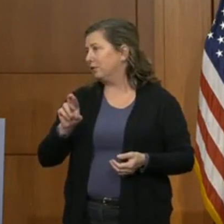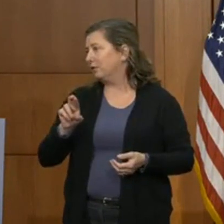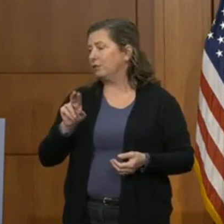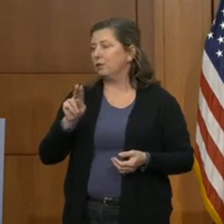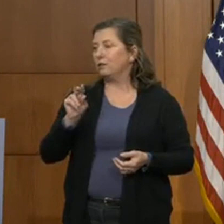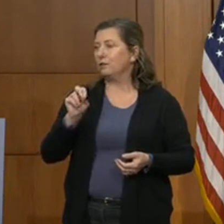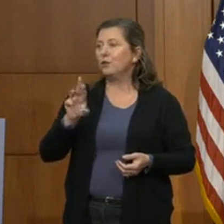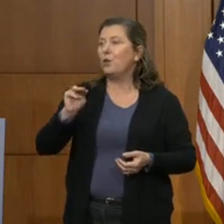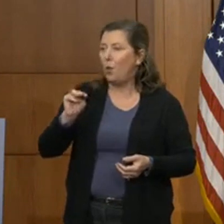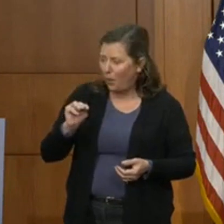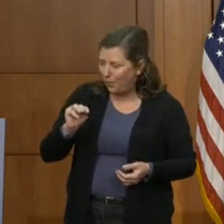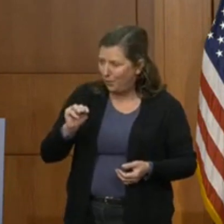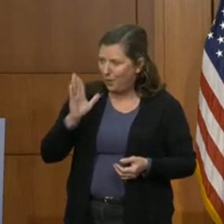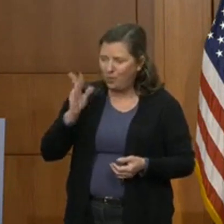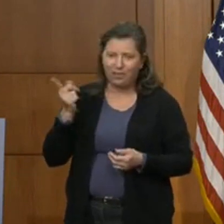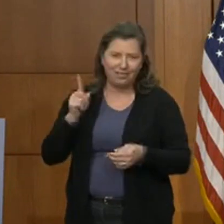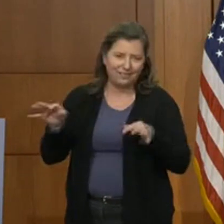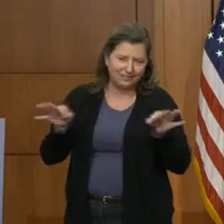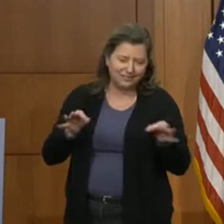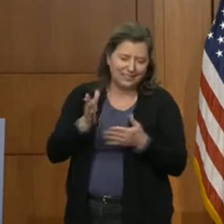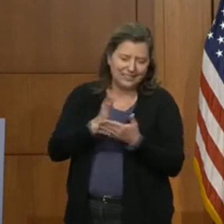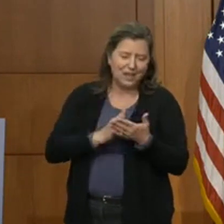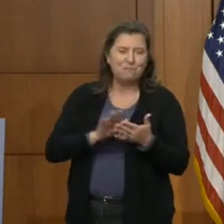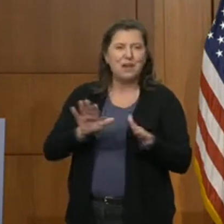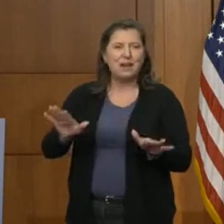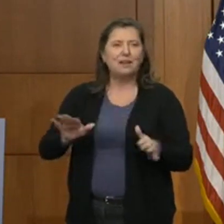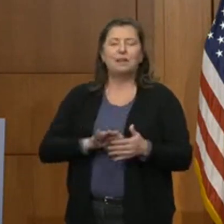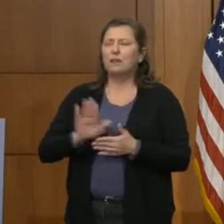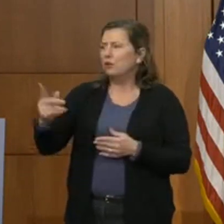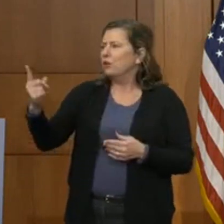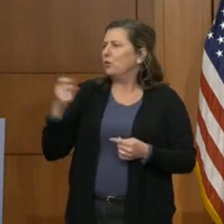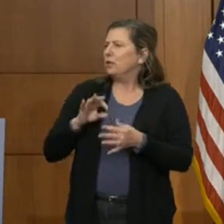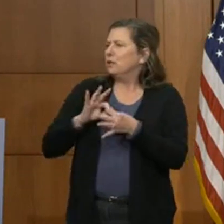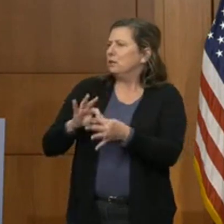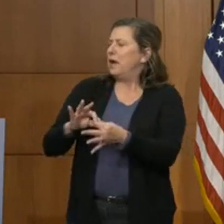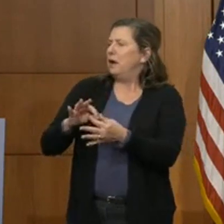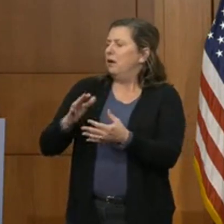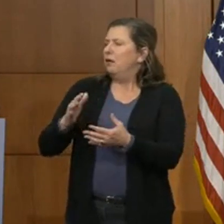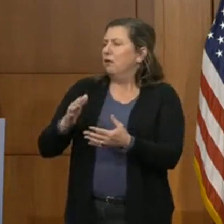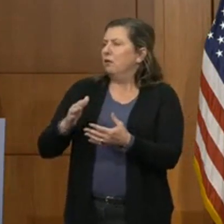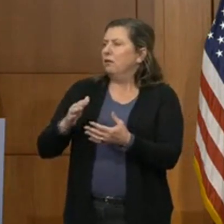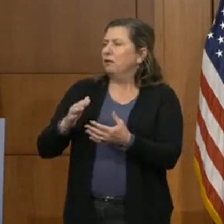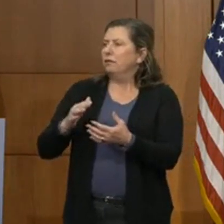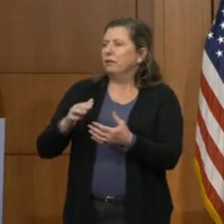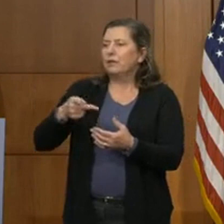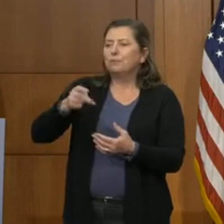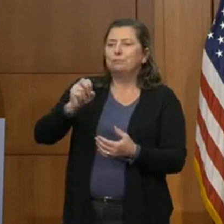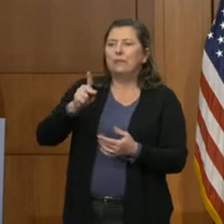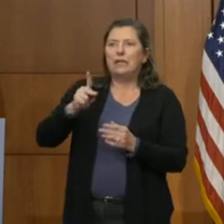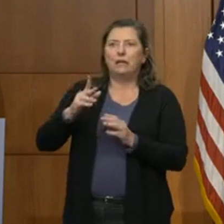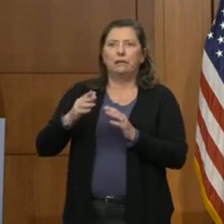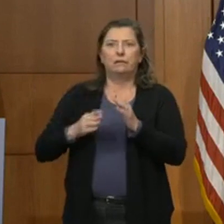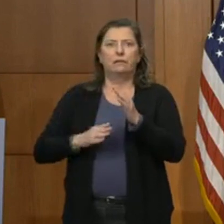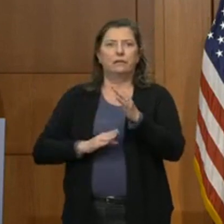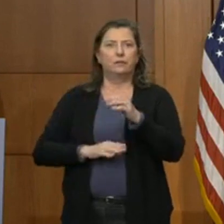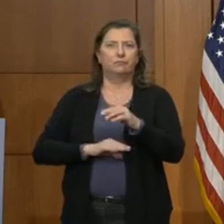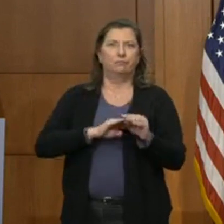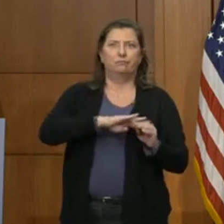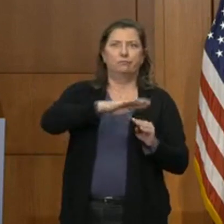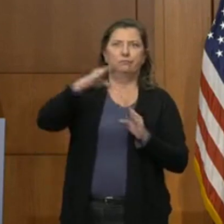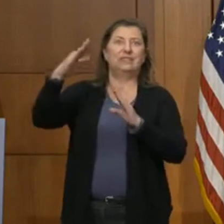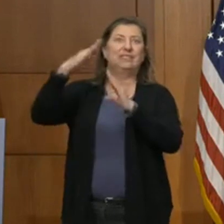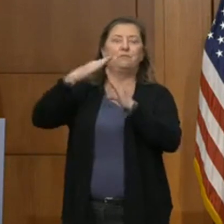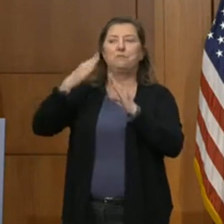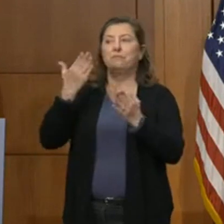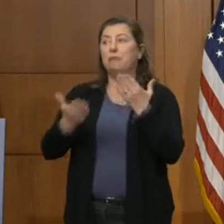Norm is going to address some of this, but let me just, the question is about peaks occurring in rural areas, sometimes